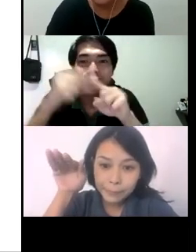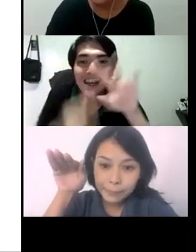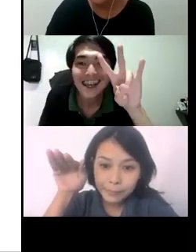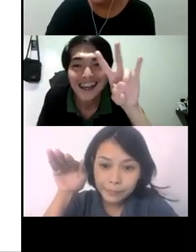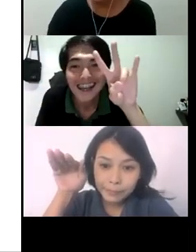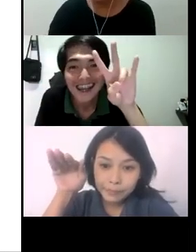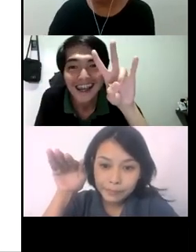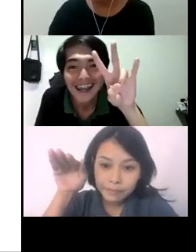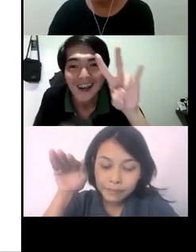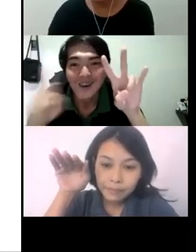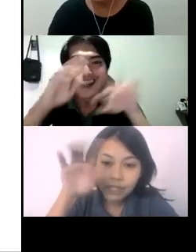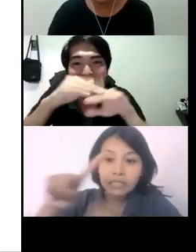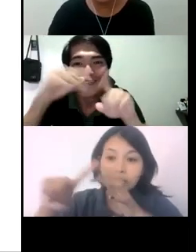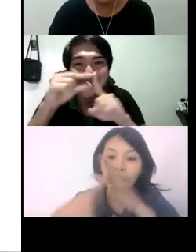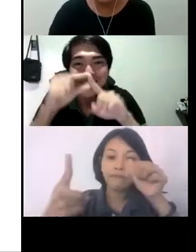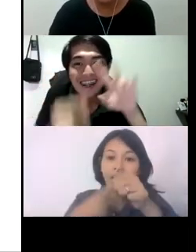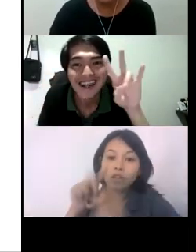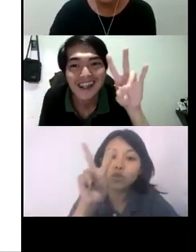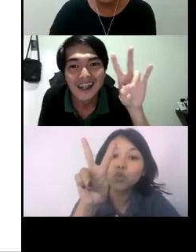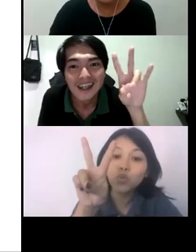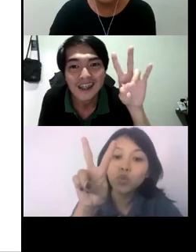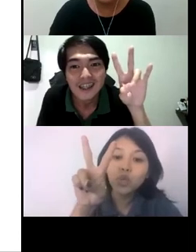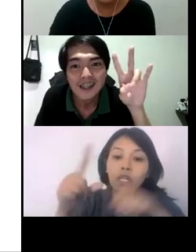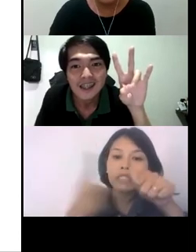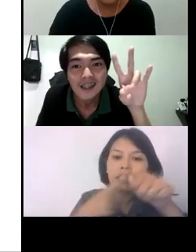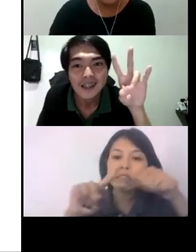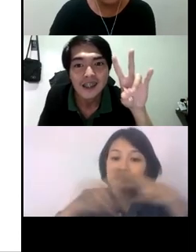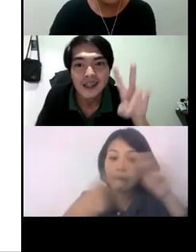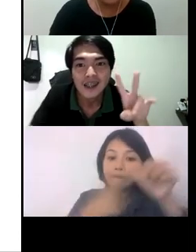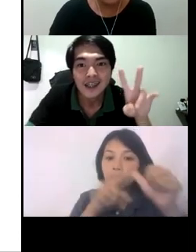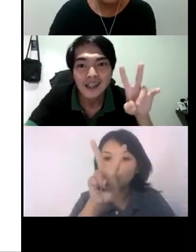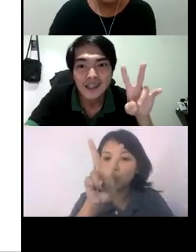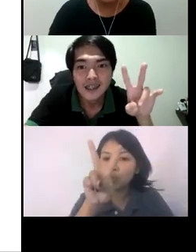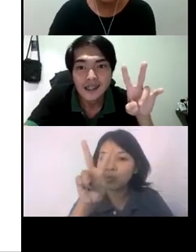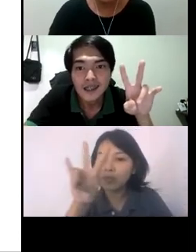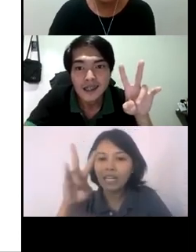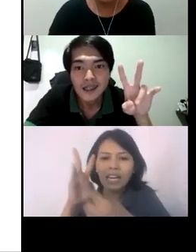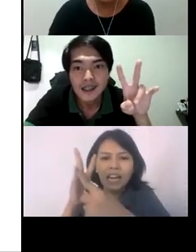Two, but 2 and then 7, right? 2.